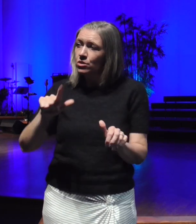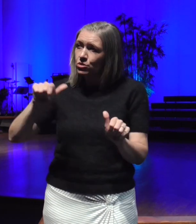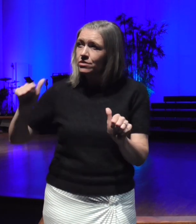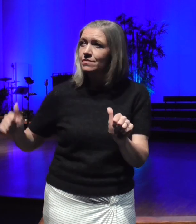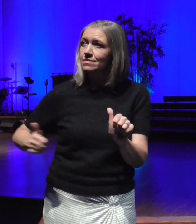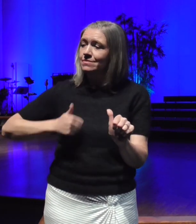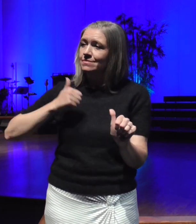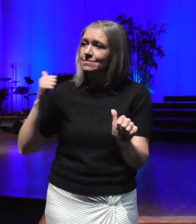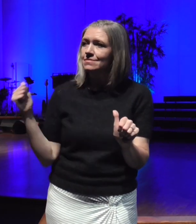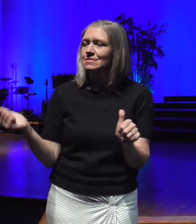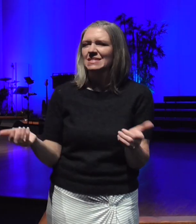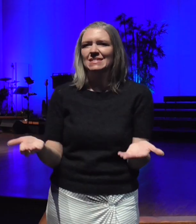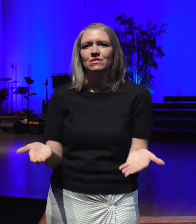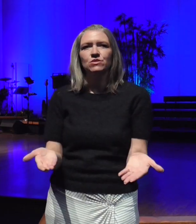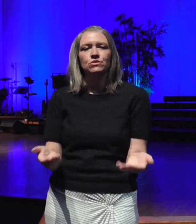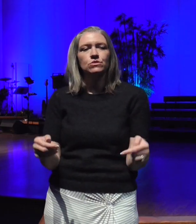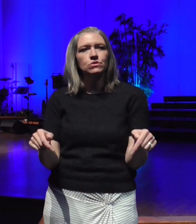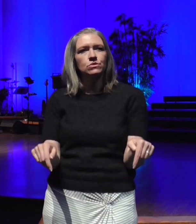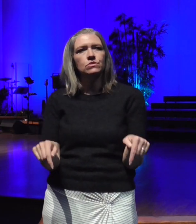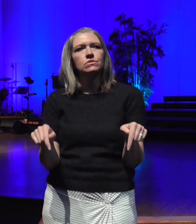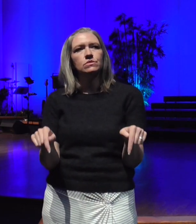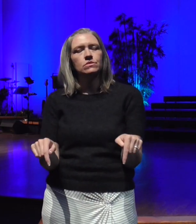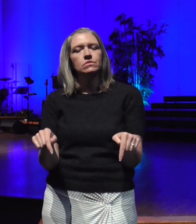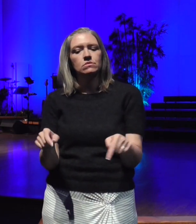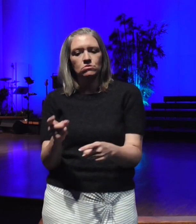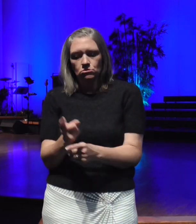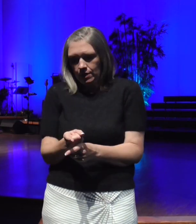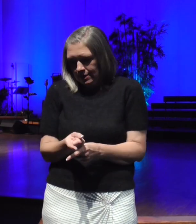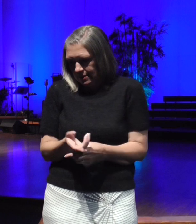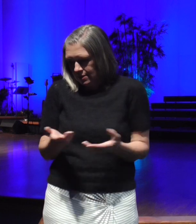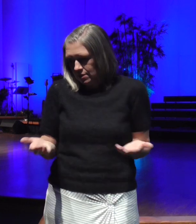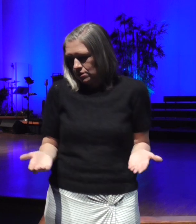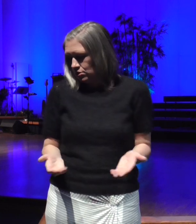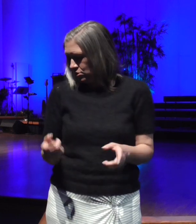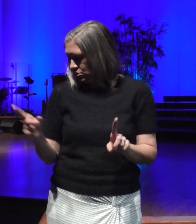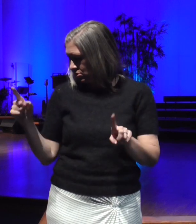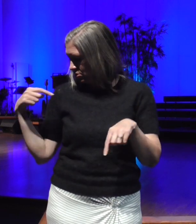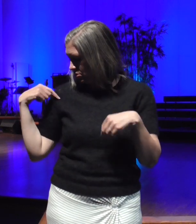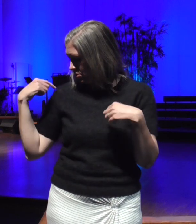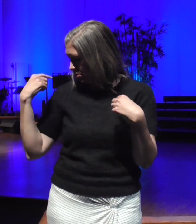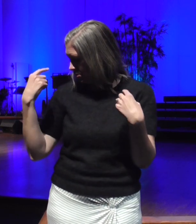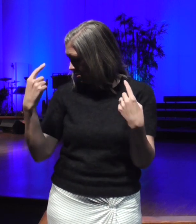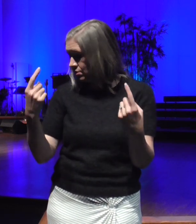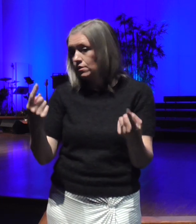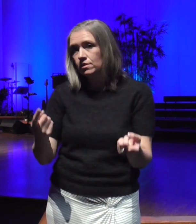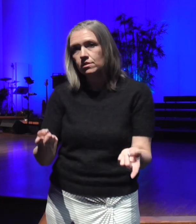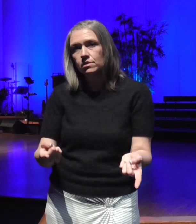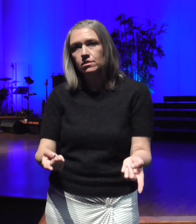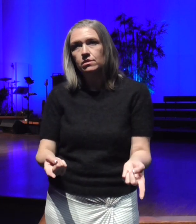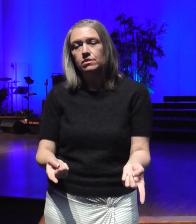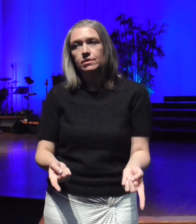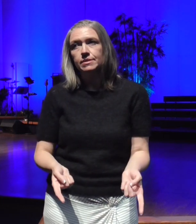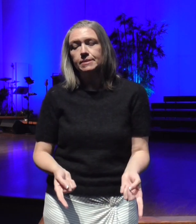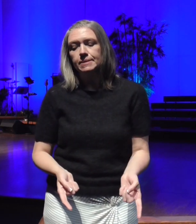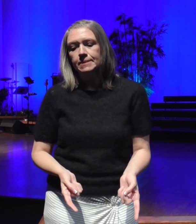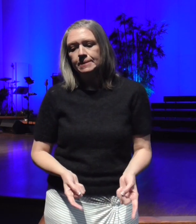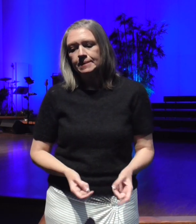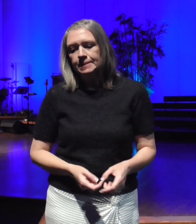find is here. It's been right here all